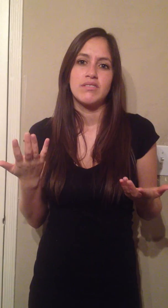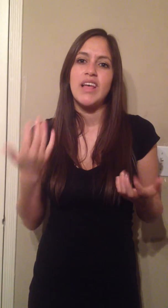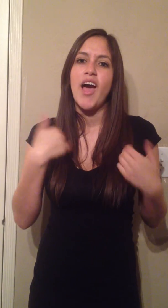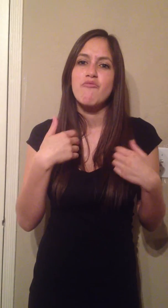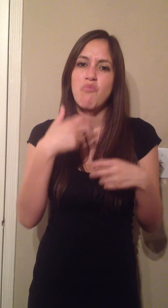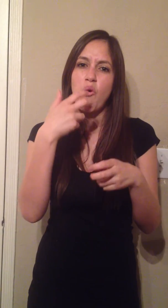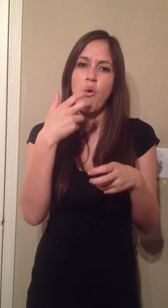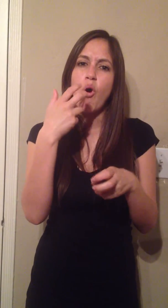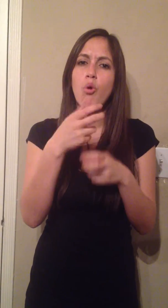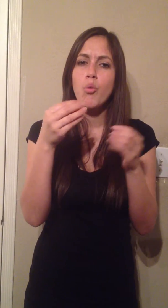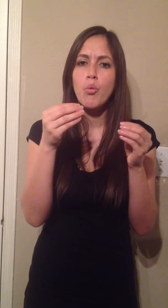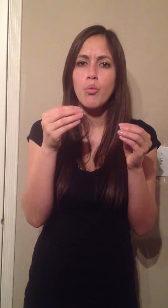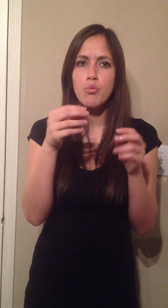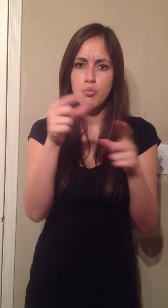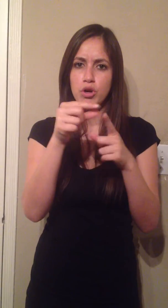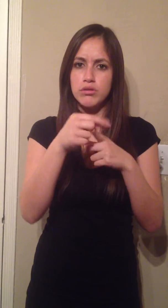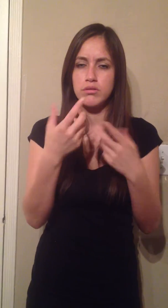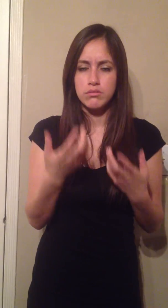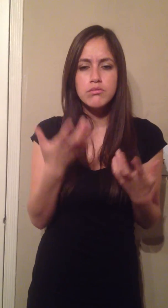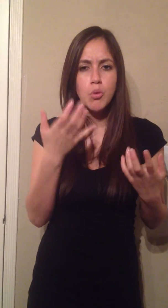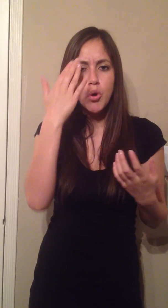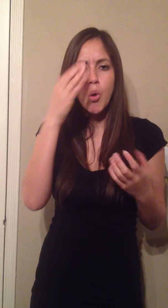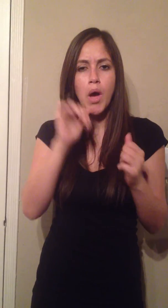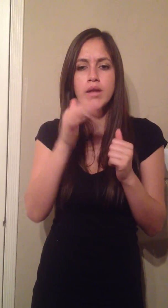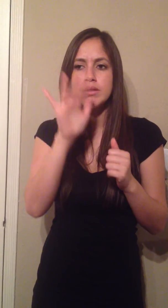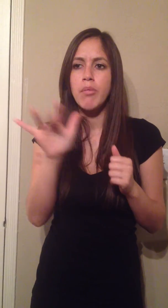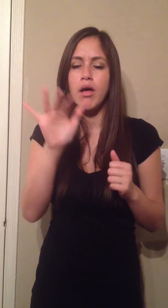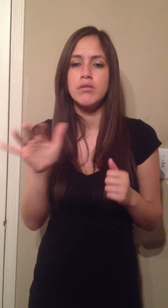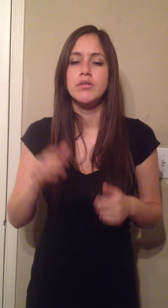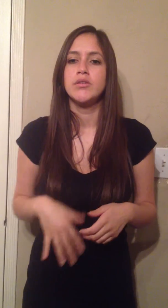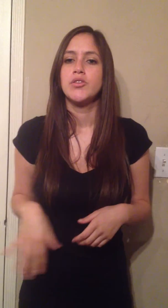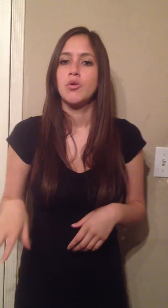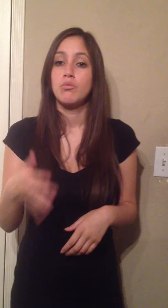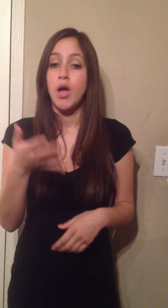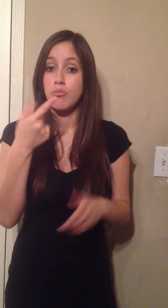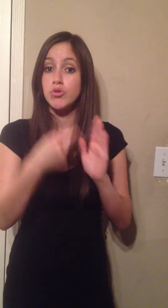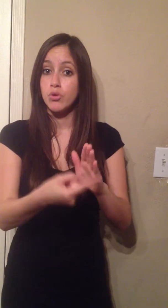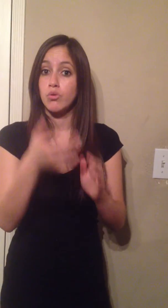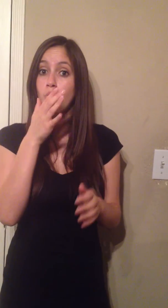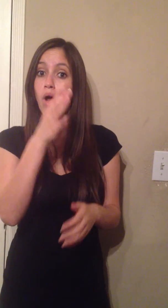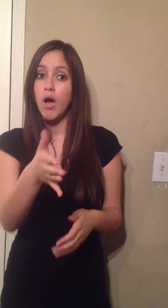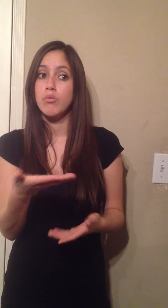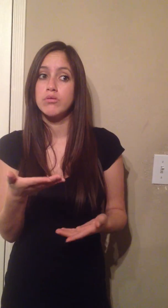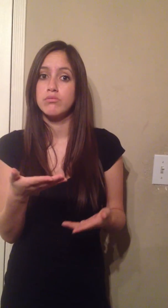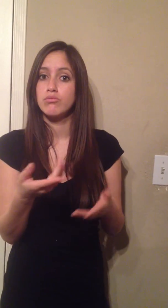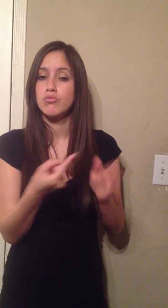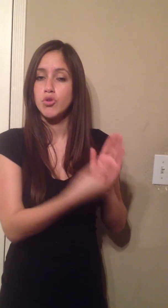get it right. So I want to write the word reconstruction here, and I know how to spell it, so that makes it faster. But just look,